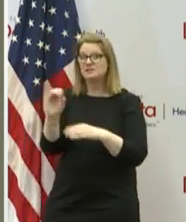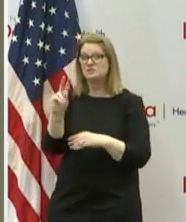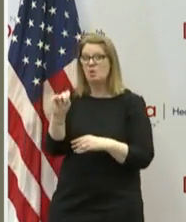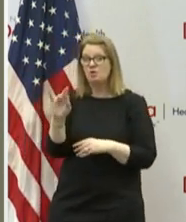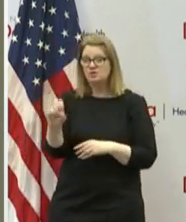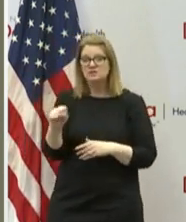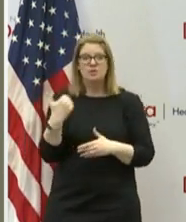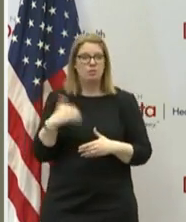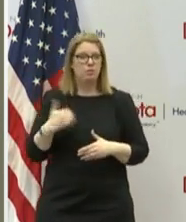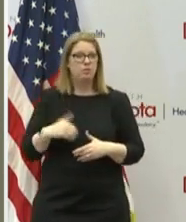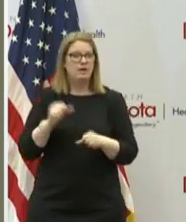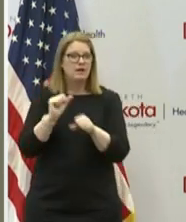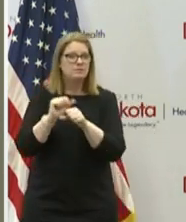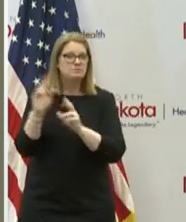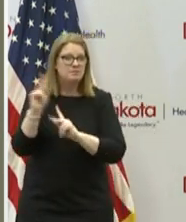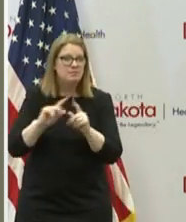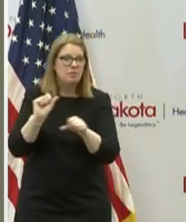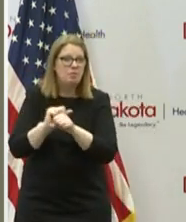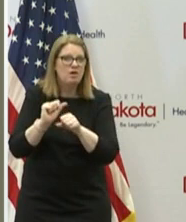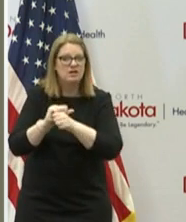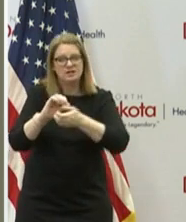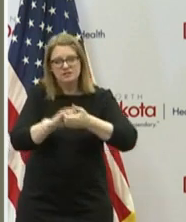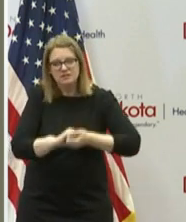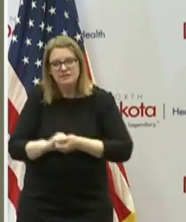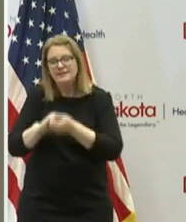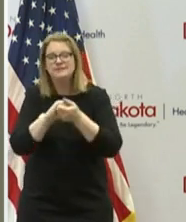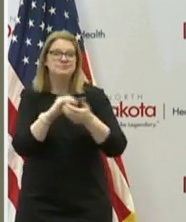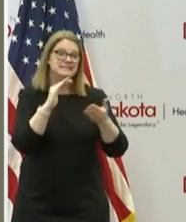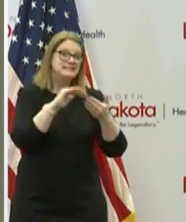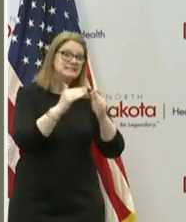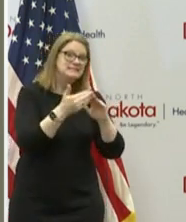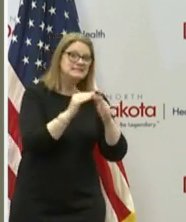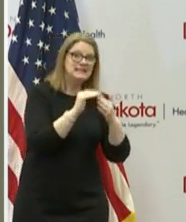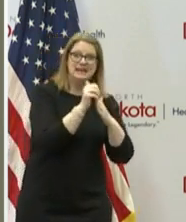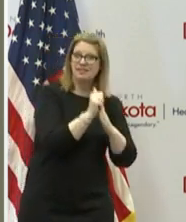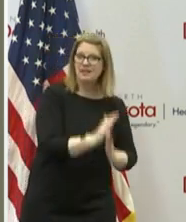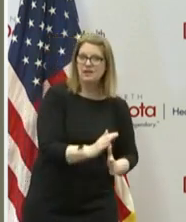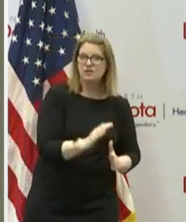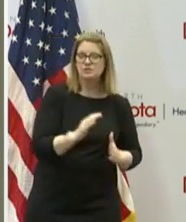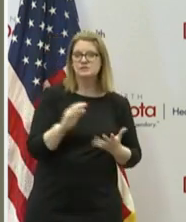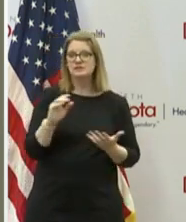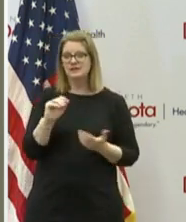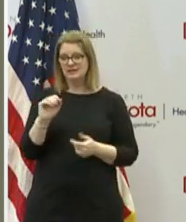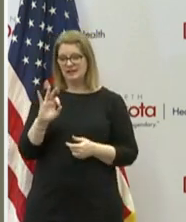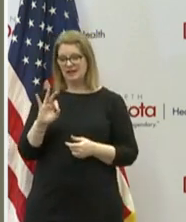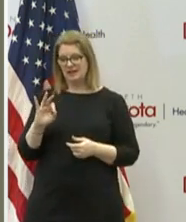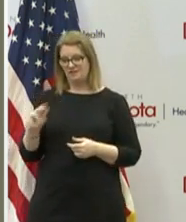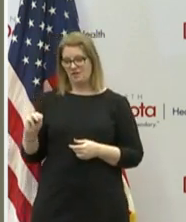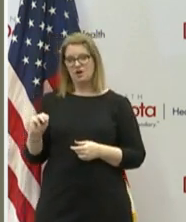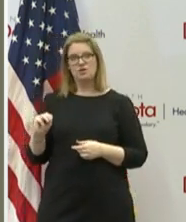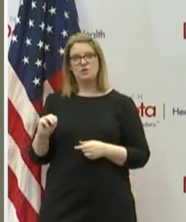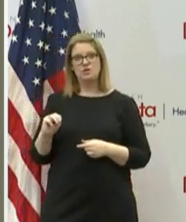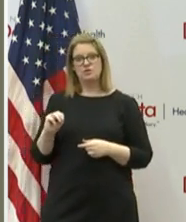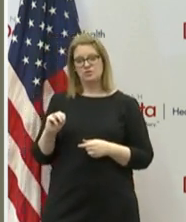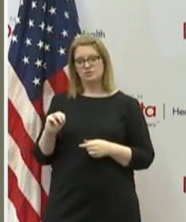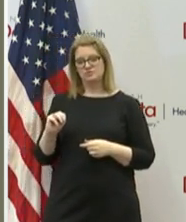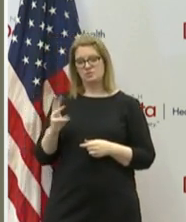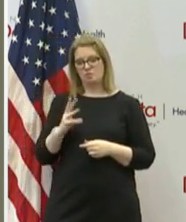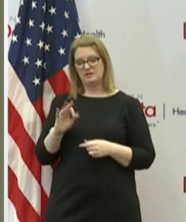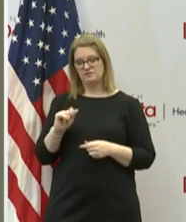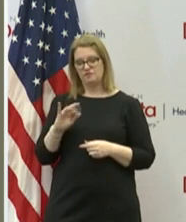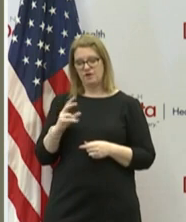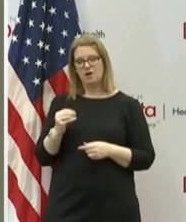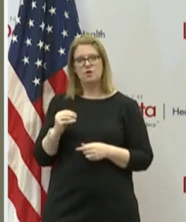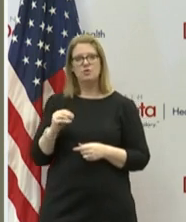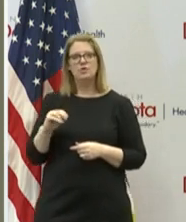and collaborating, whether it's the city leaders in Fargo and West Fargo, Cass County